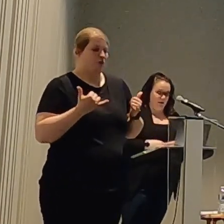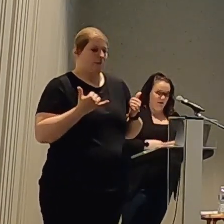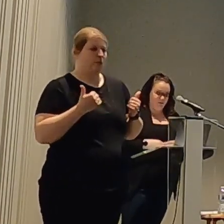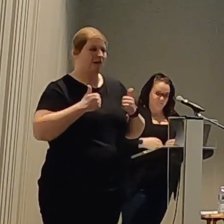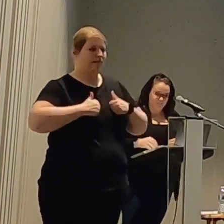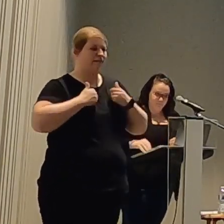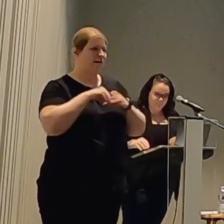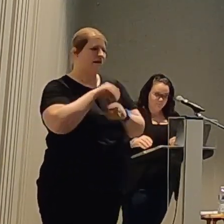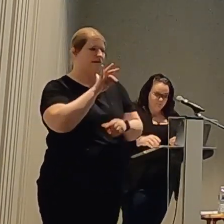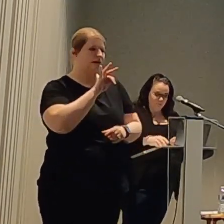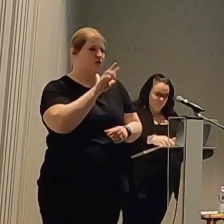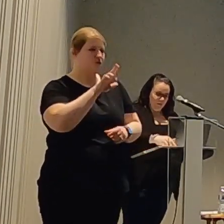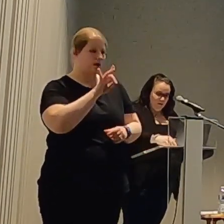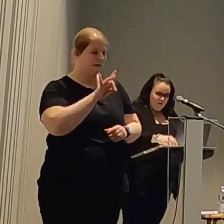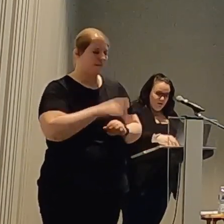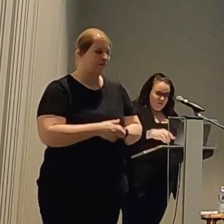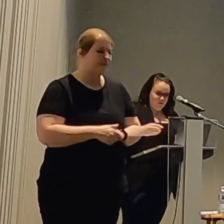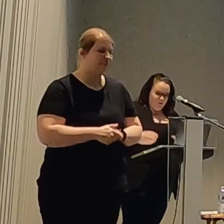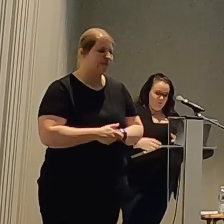1938.